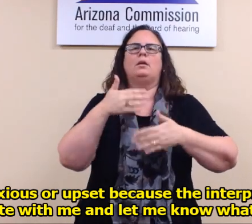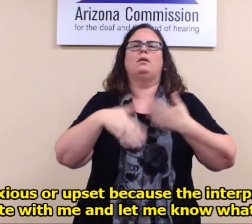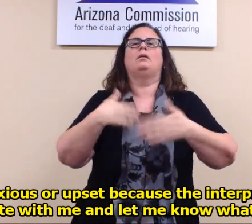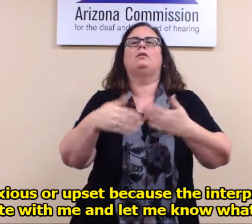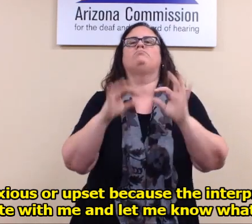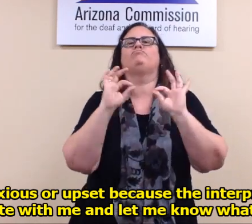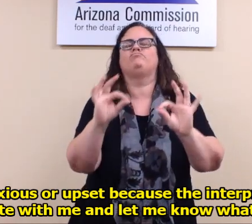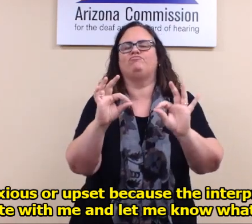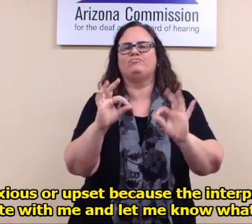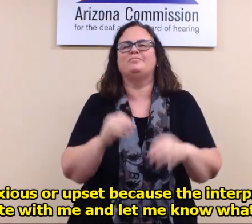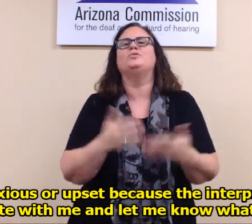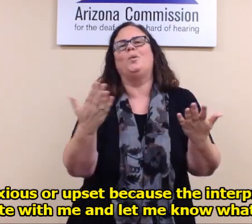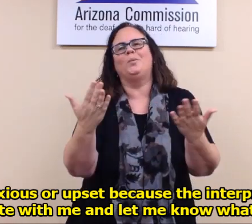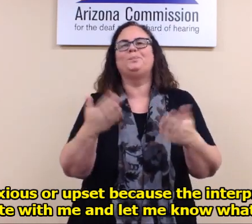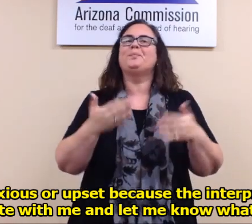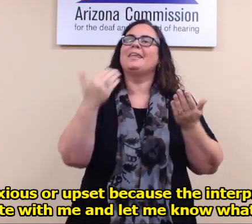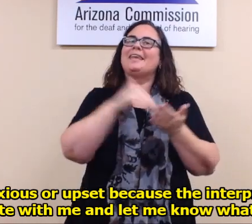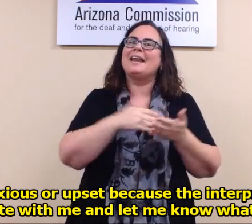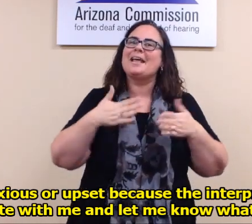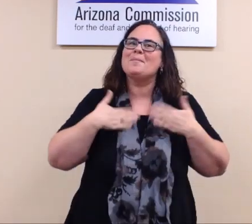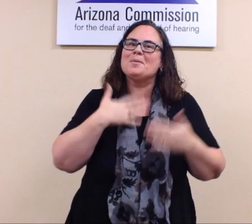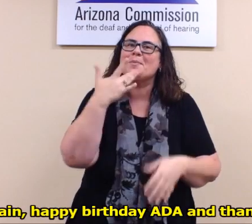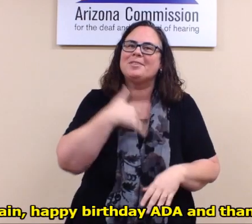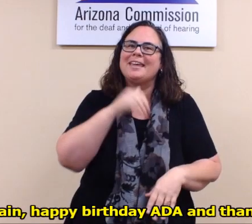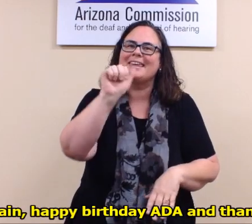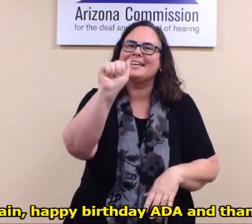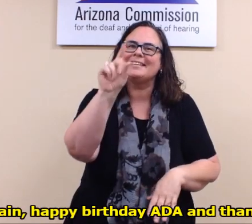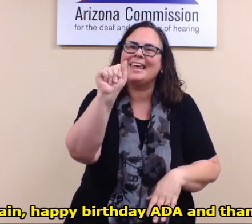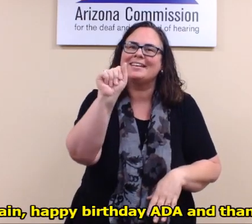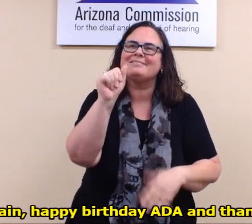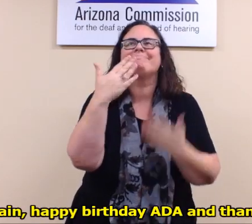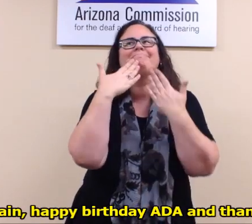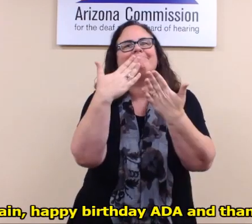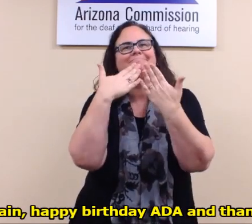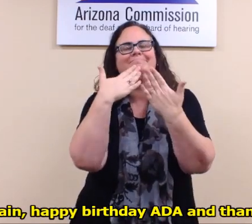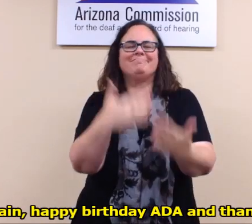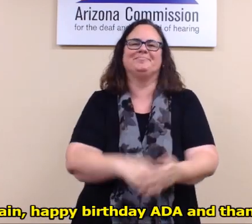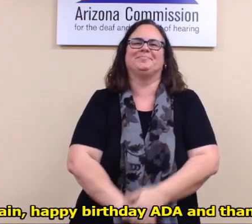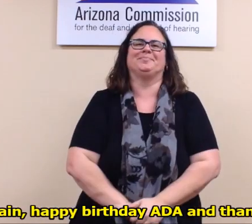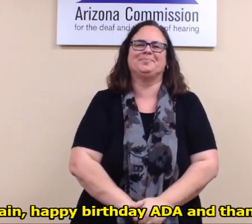communicate with me and let me know what was going on. So again, happy birthday, ADA, and thank you.